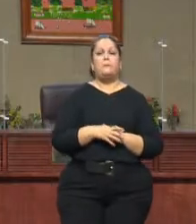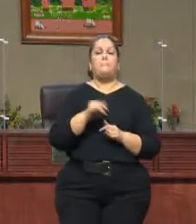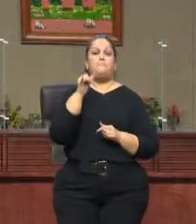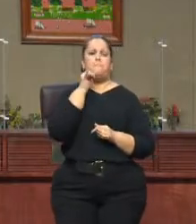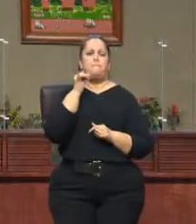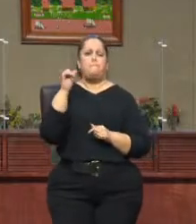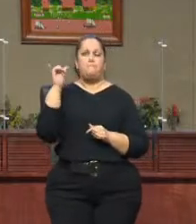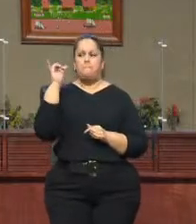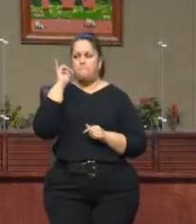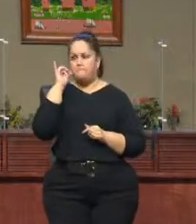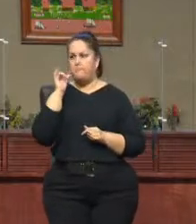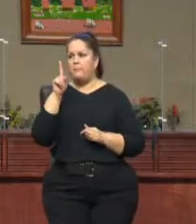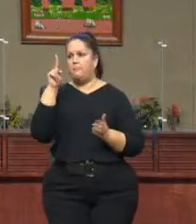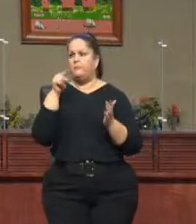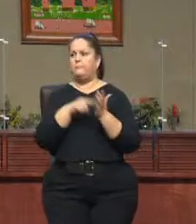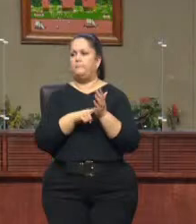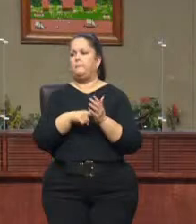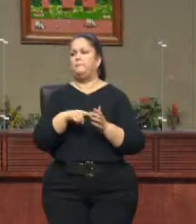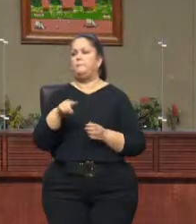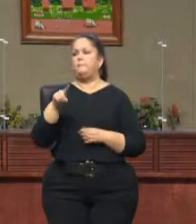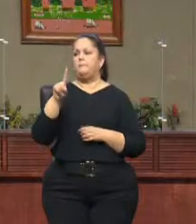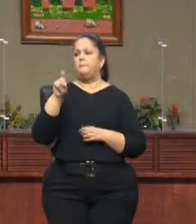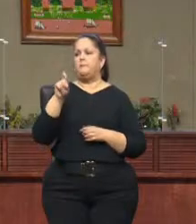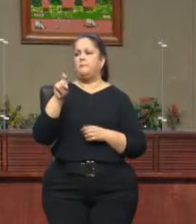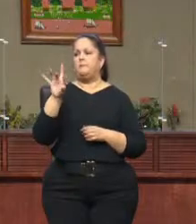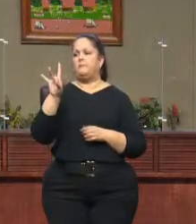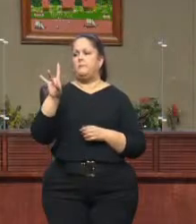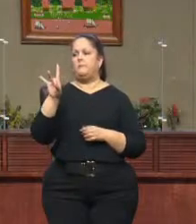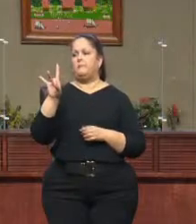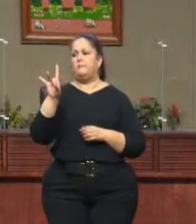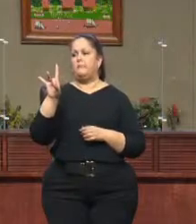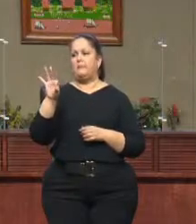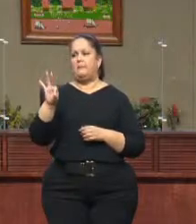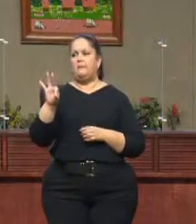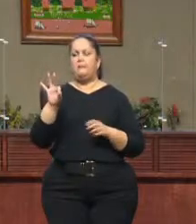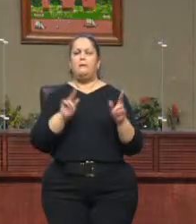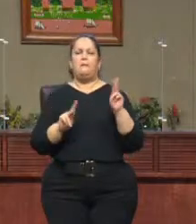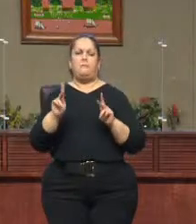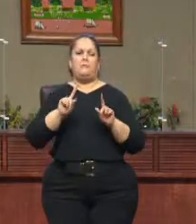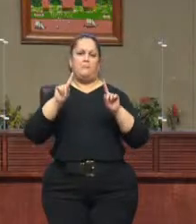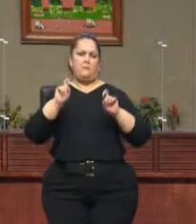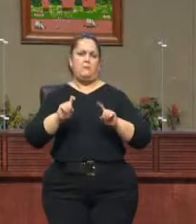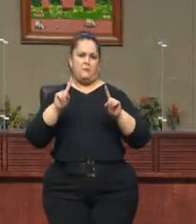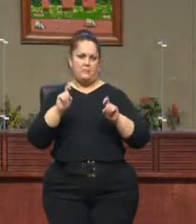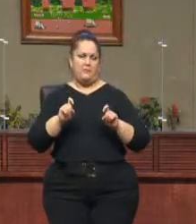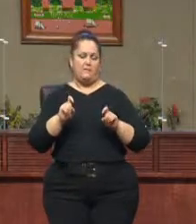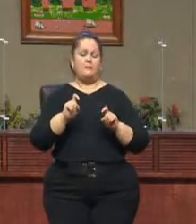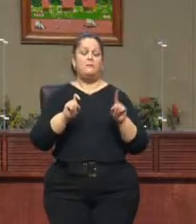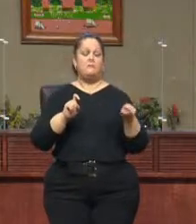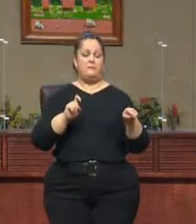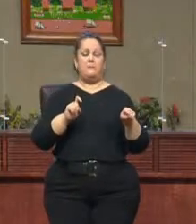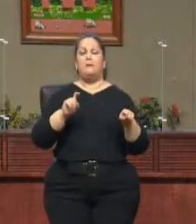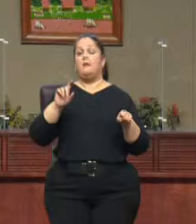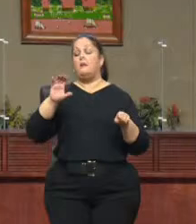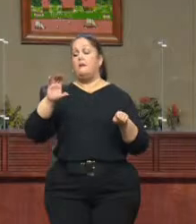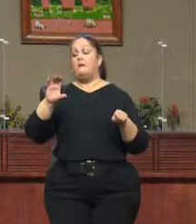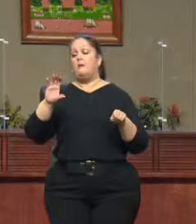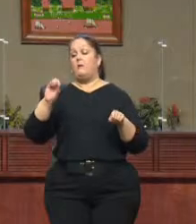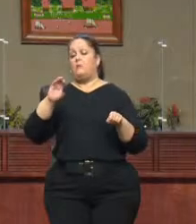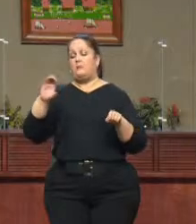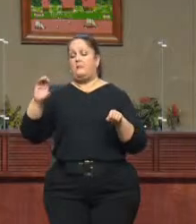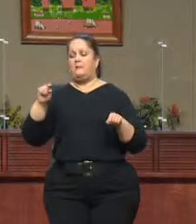1,189 tests were administered, and the state's regional testing site at the convention center, they administered